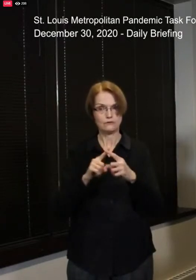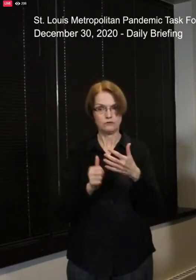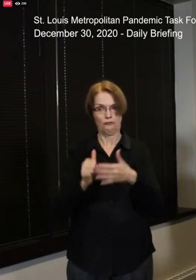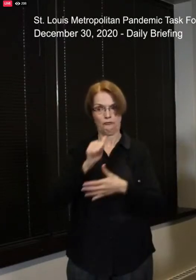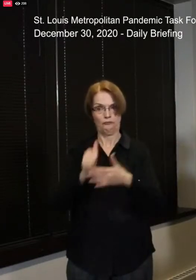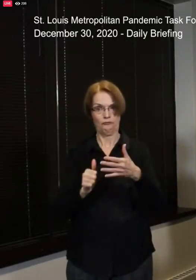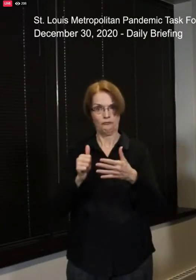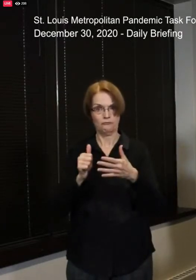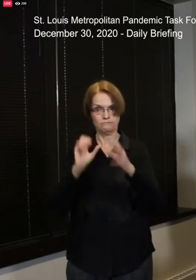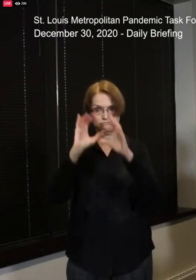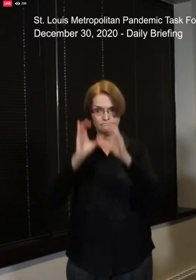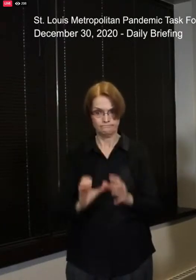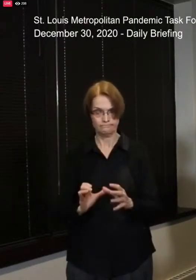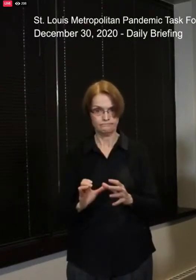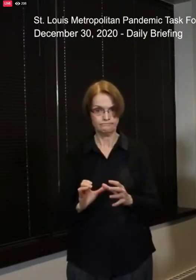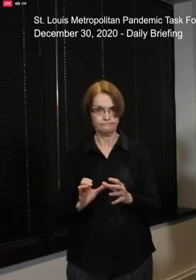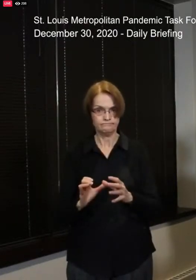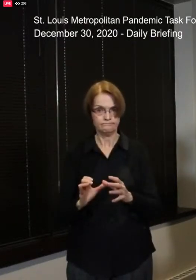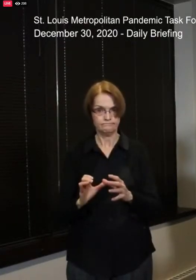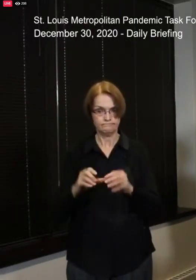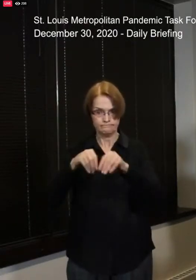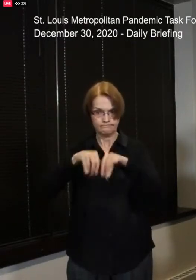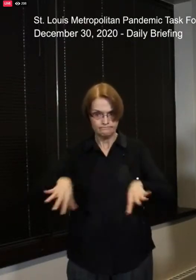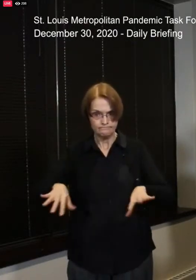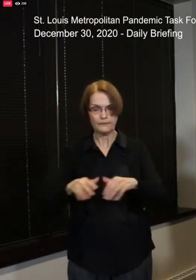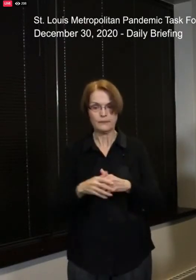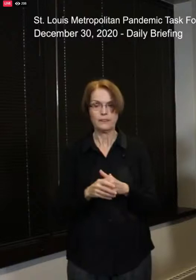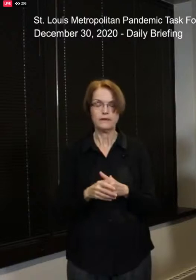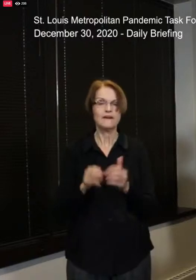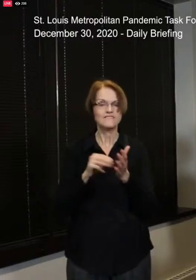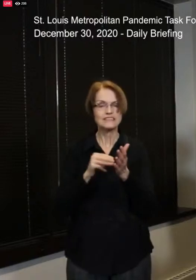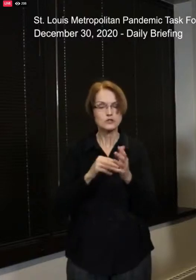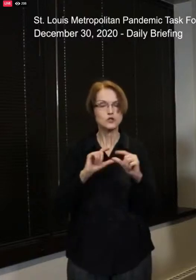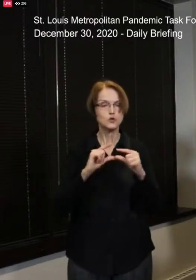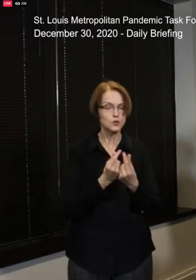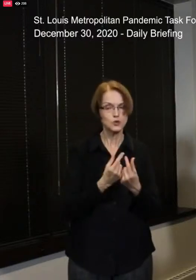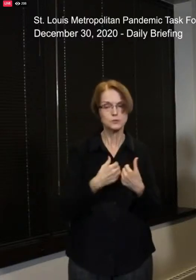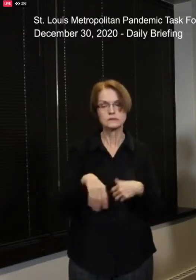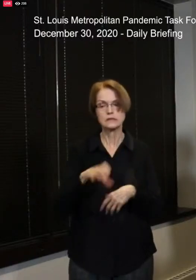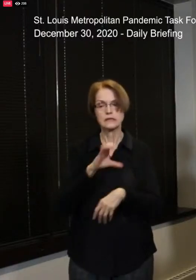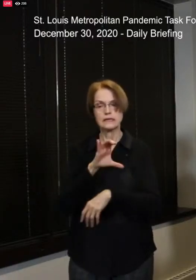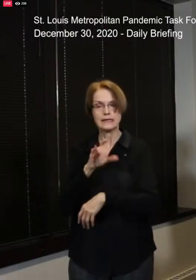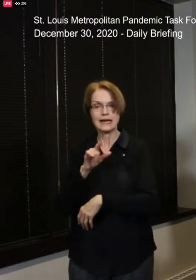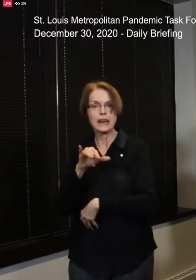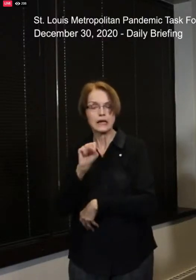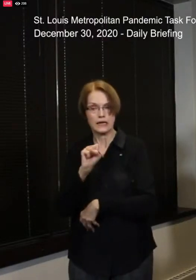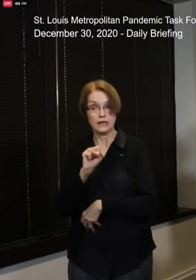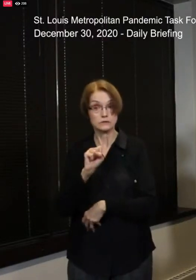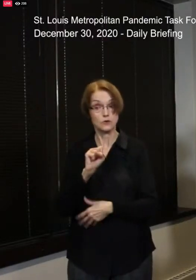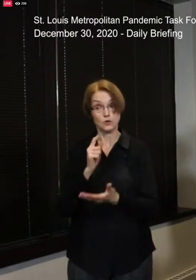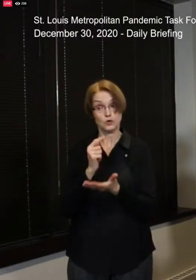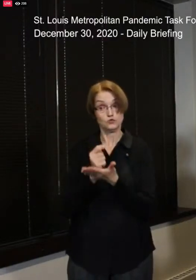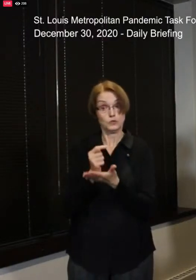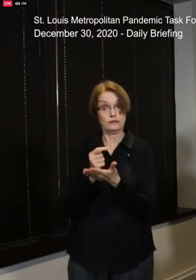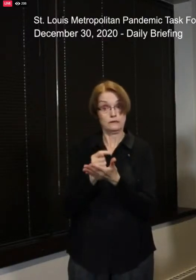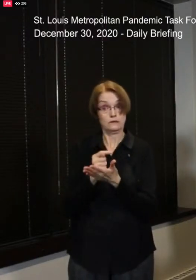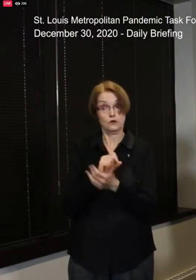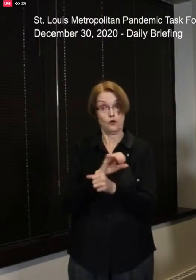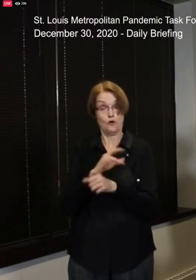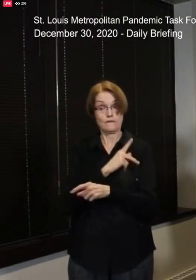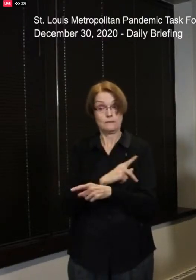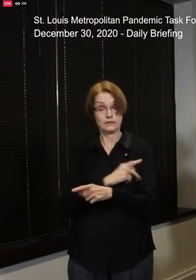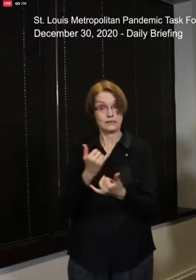say. So there are certainly physician groups and clinics that are treating COVID patients right now that are at higher